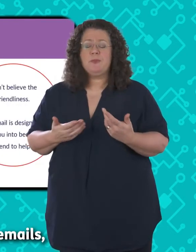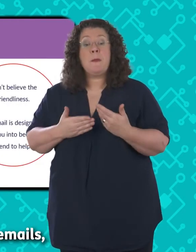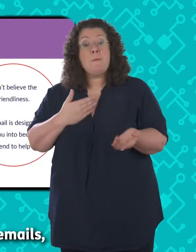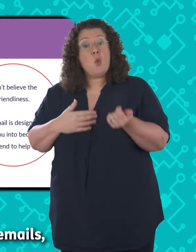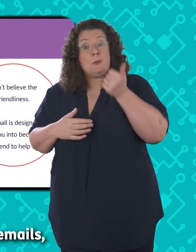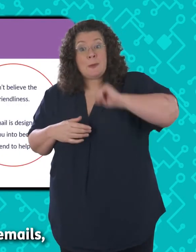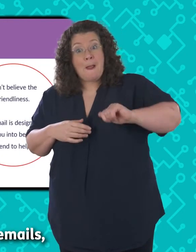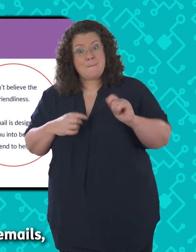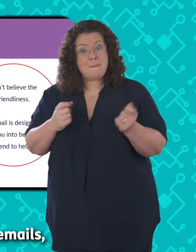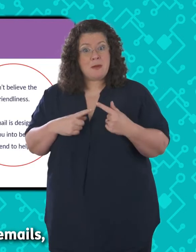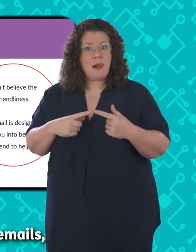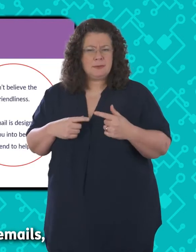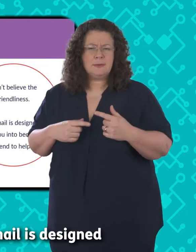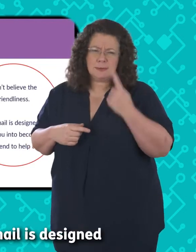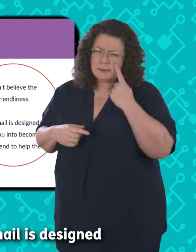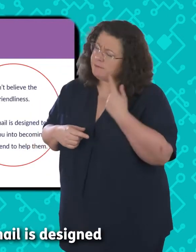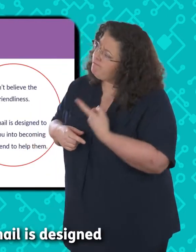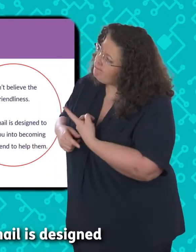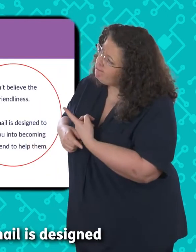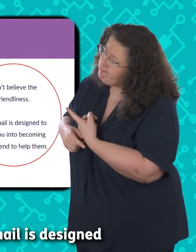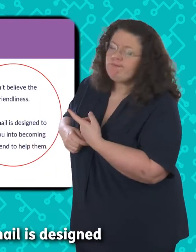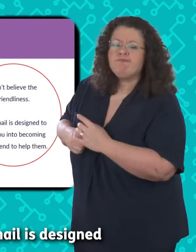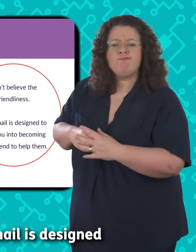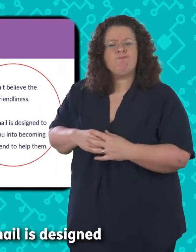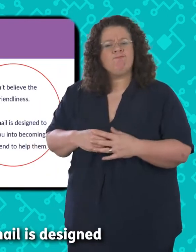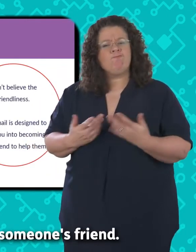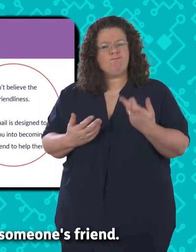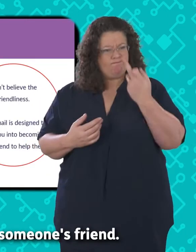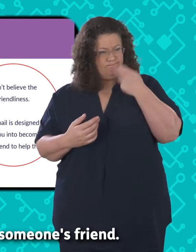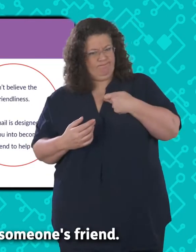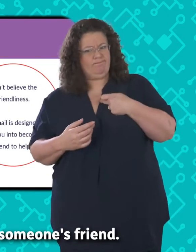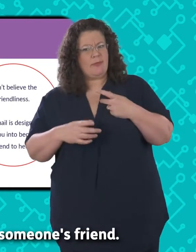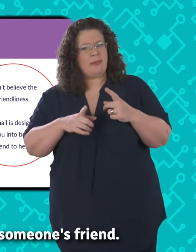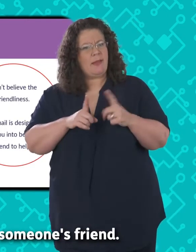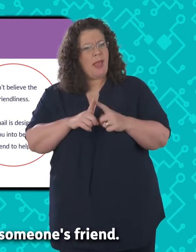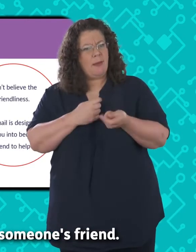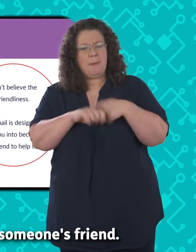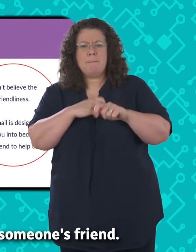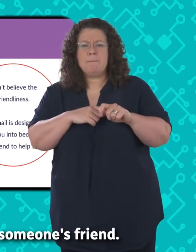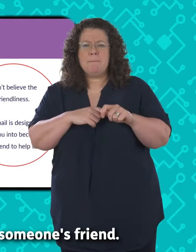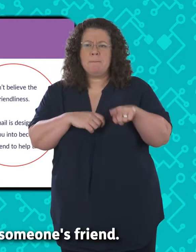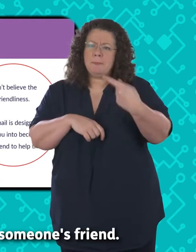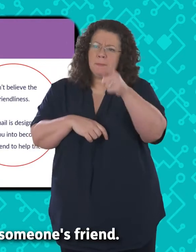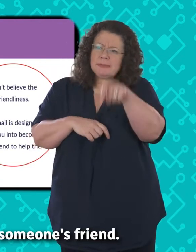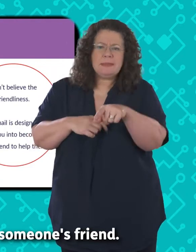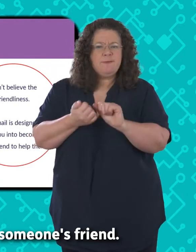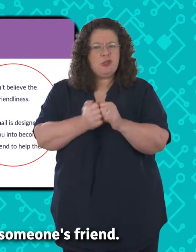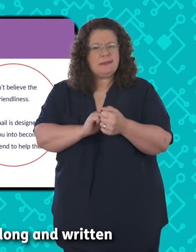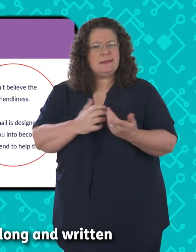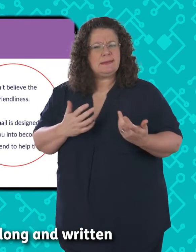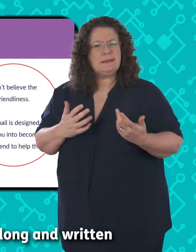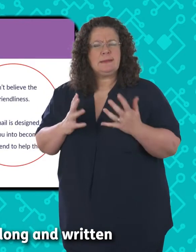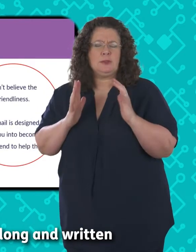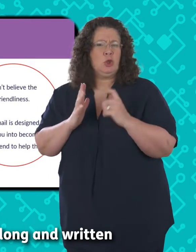More scam emails. This type of scam email is designed to trick you into being someone's friend.